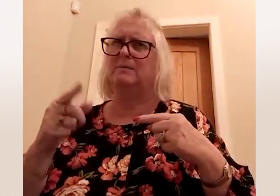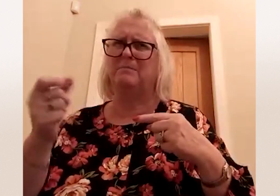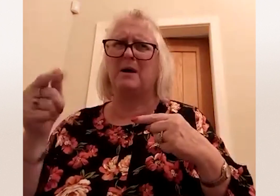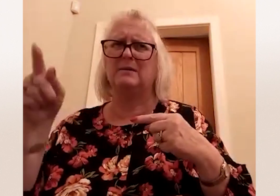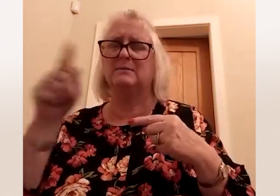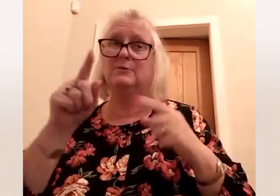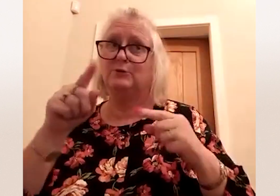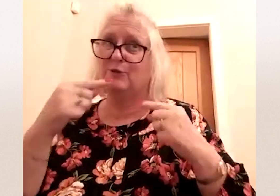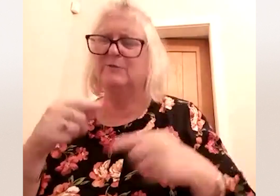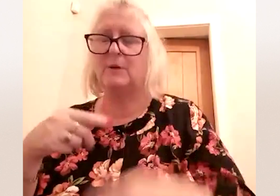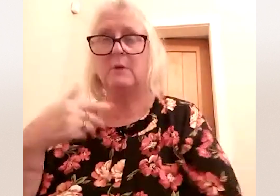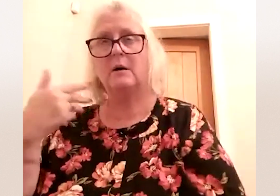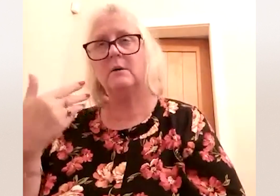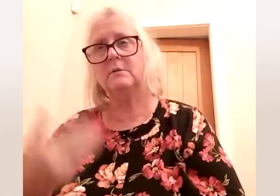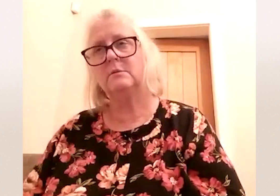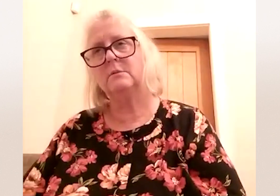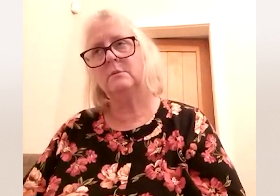are you allowed to do? What are you not allowed to do? This, you're not allowed to do that. And